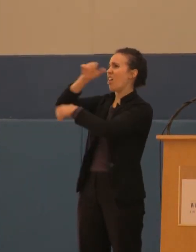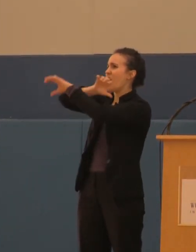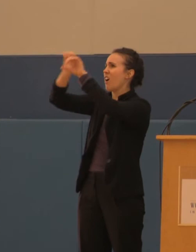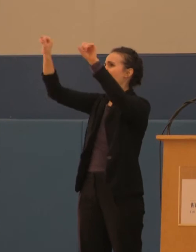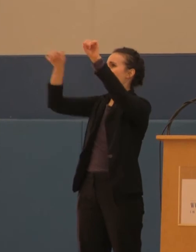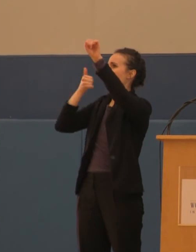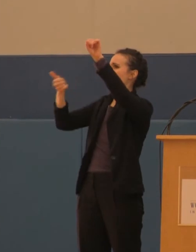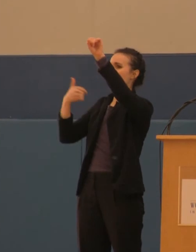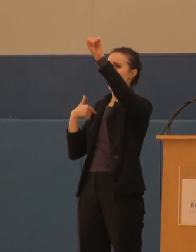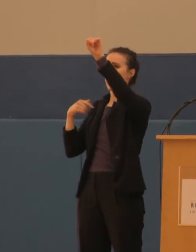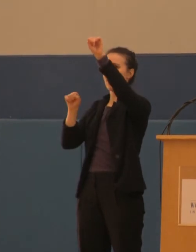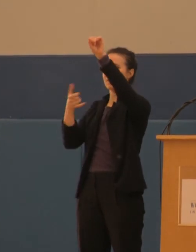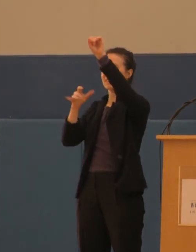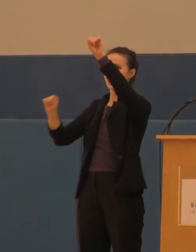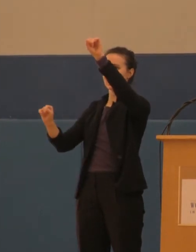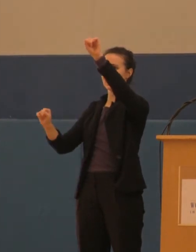leader was a sexist?